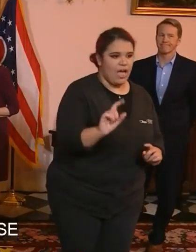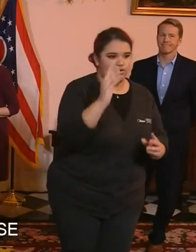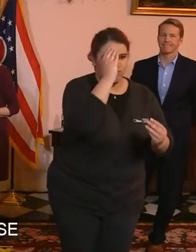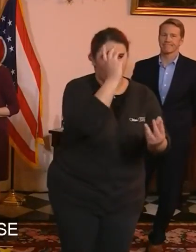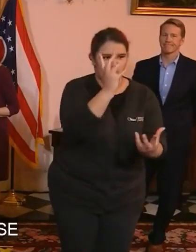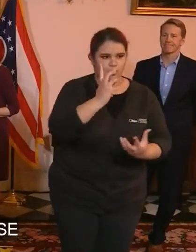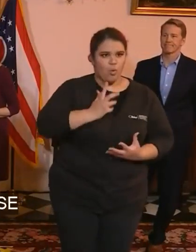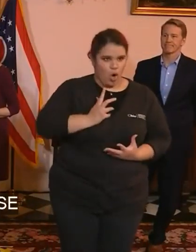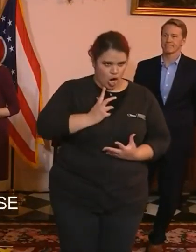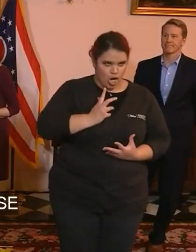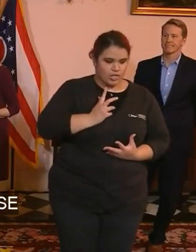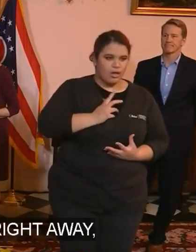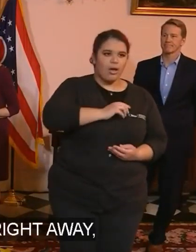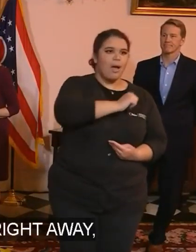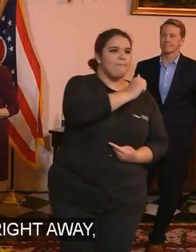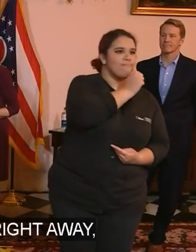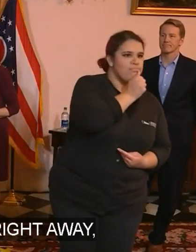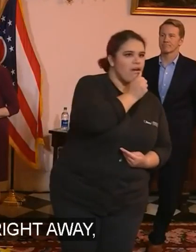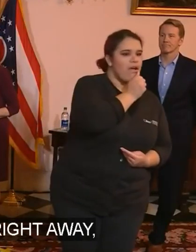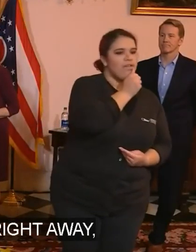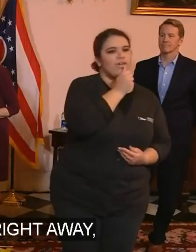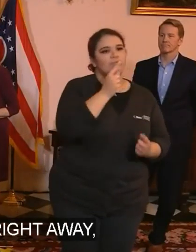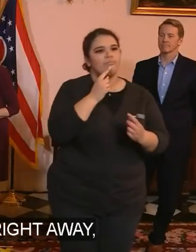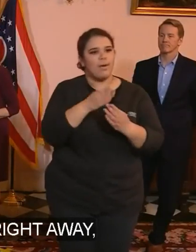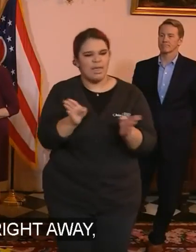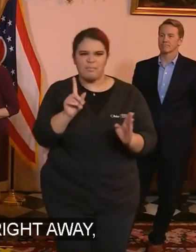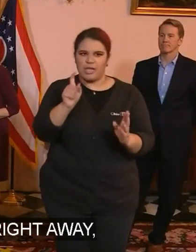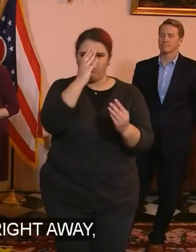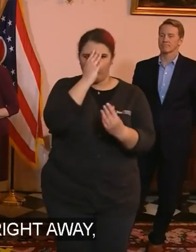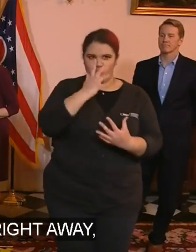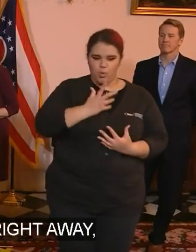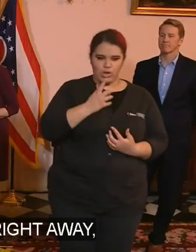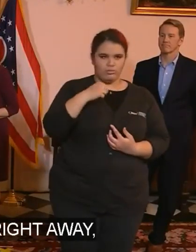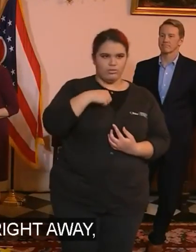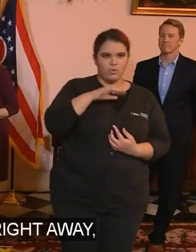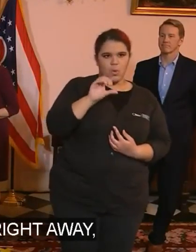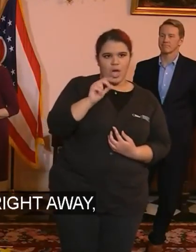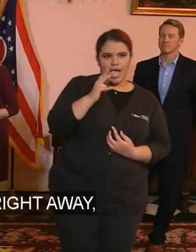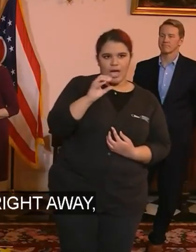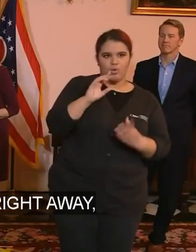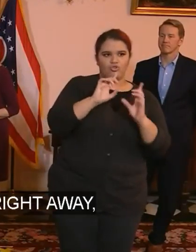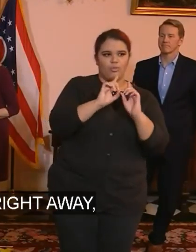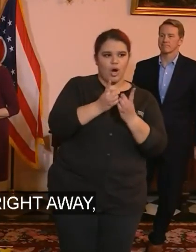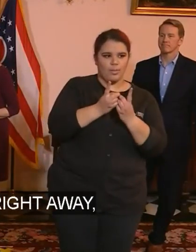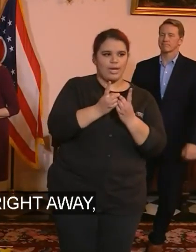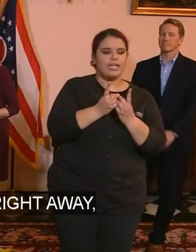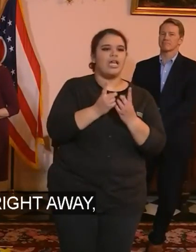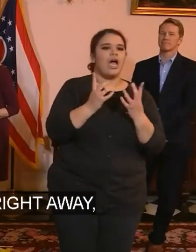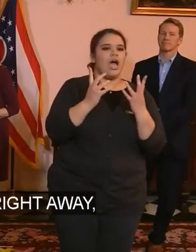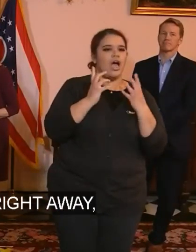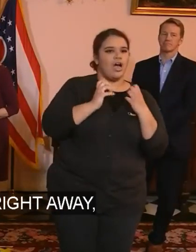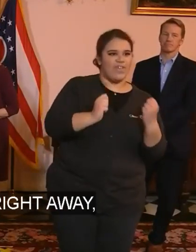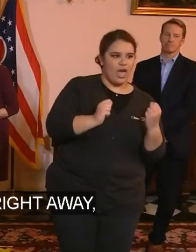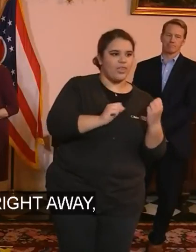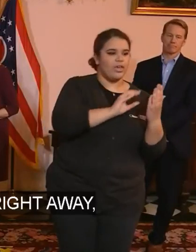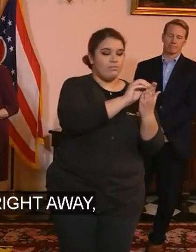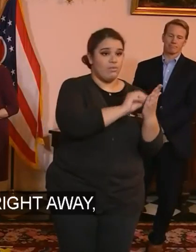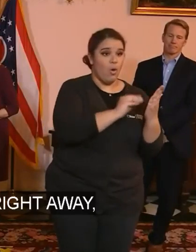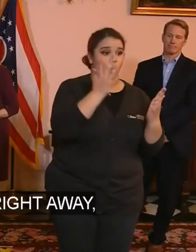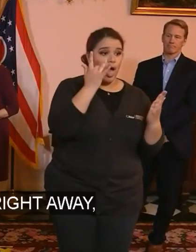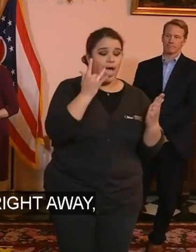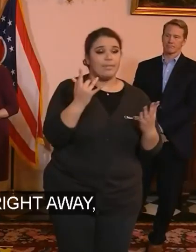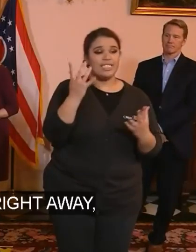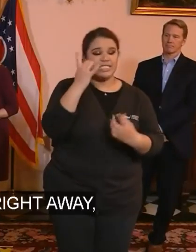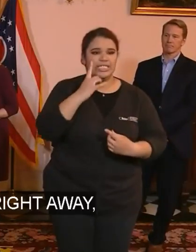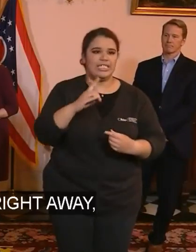private companies as well, to the Ohio Department of Health as a Class A reportable disease. We've received testing